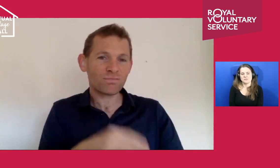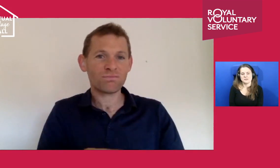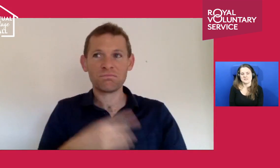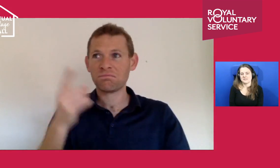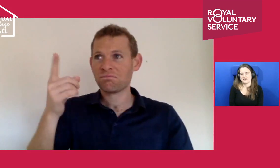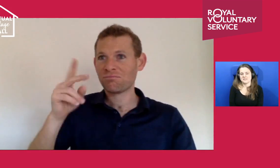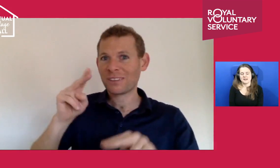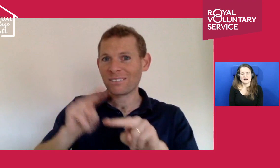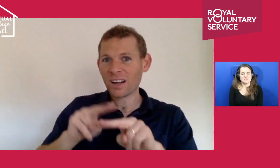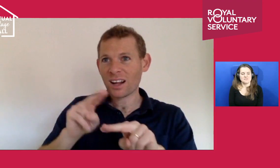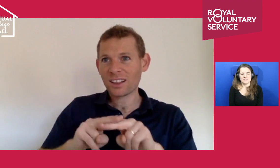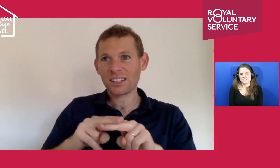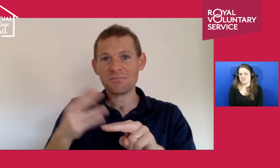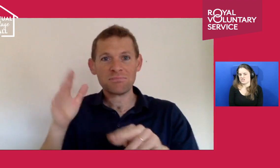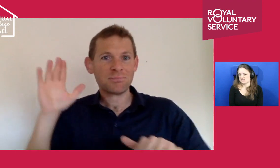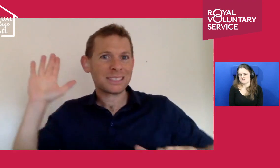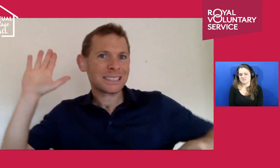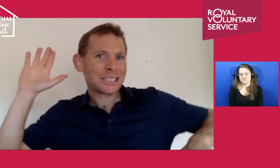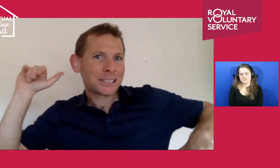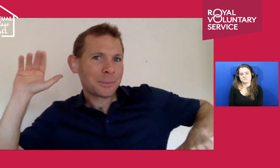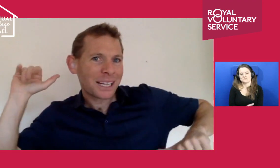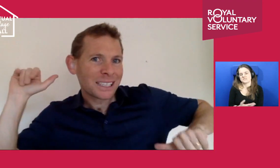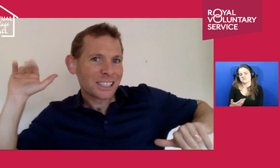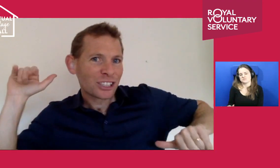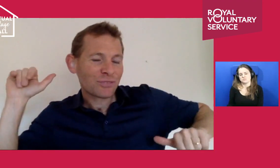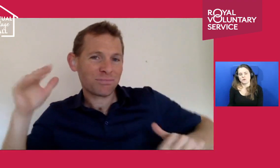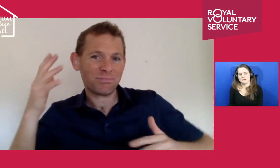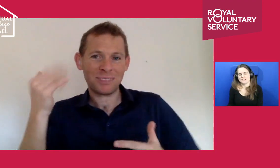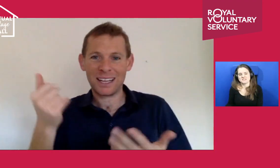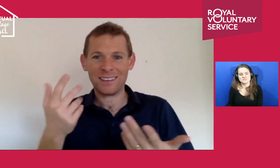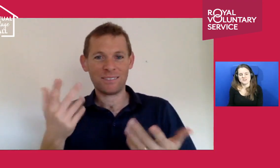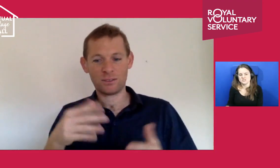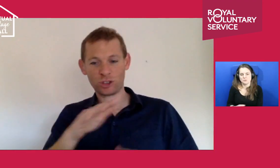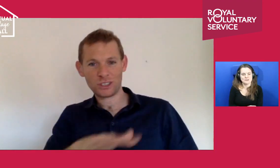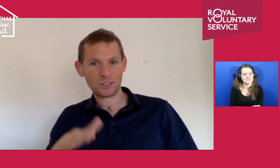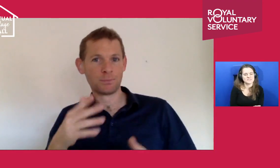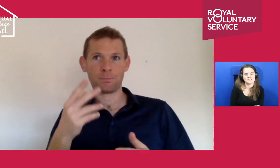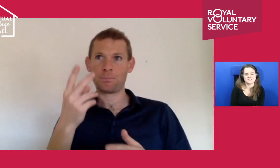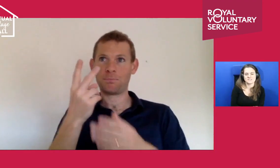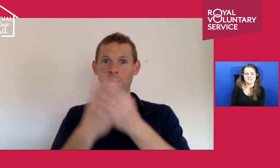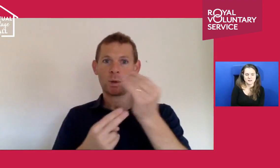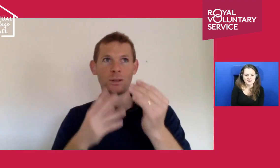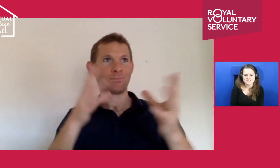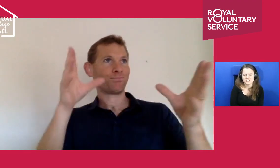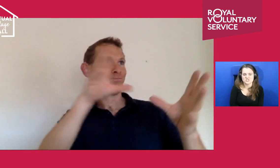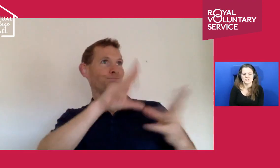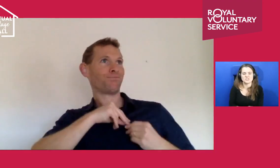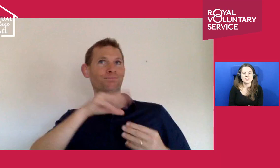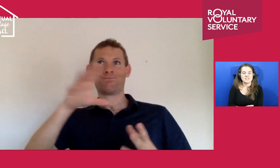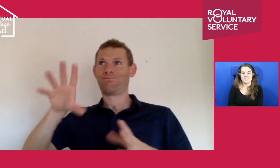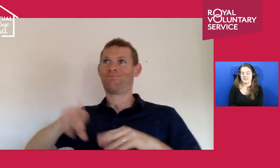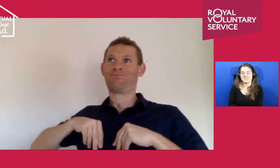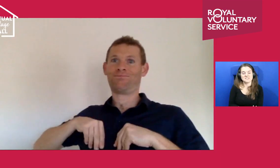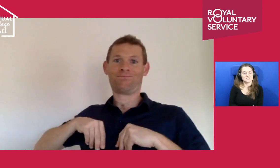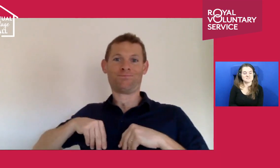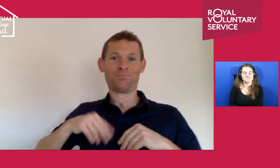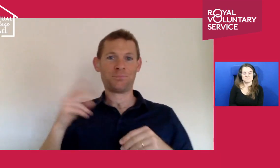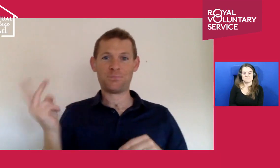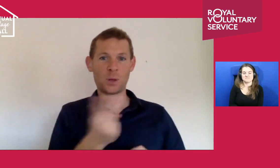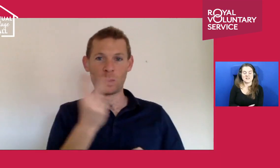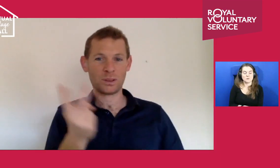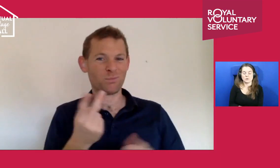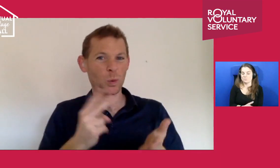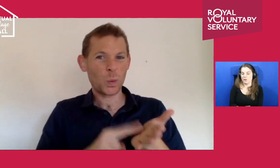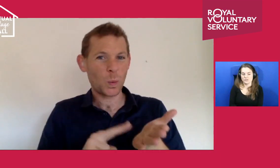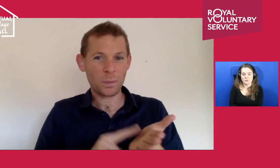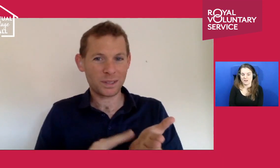have maybe a French, sorry, one parent is French and one parent is Spanish, and the kids